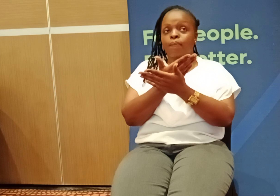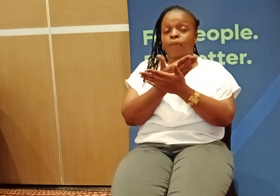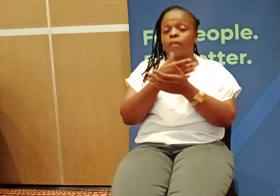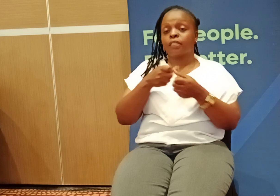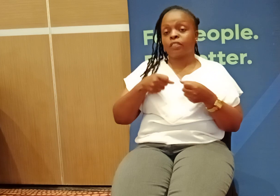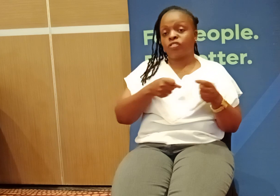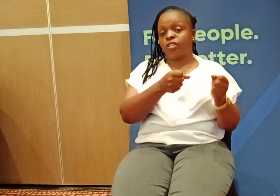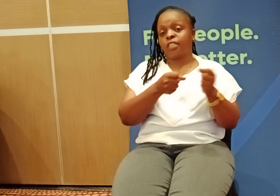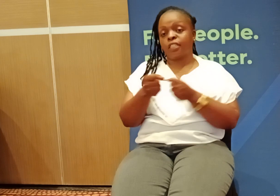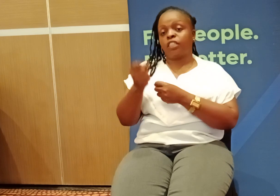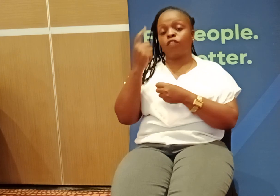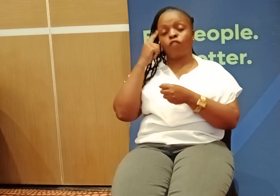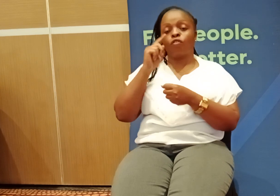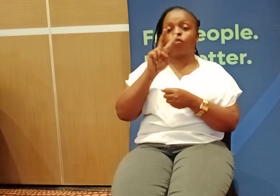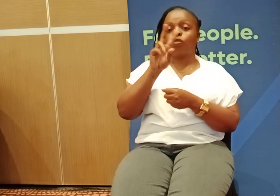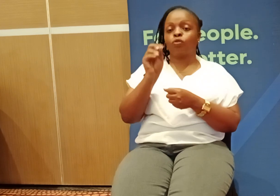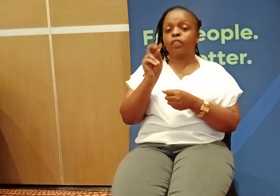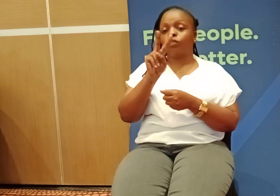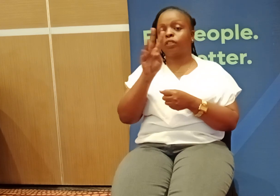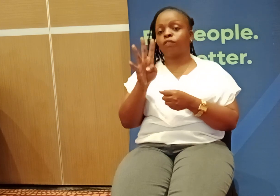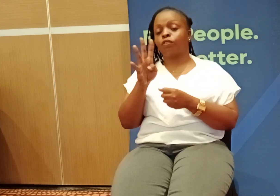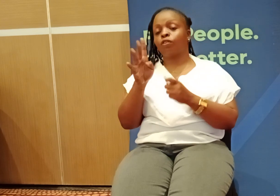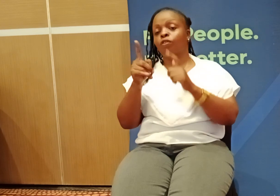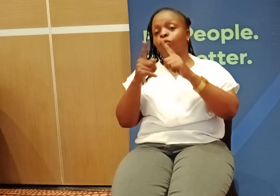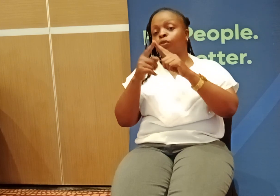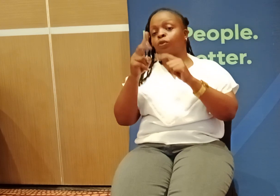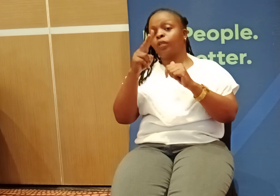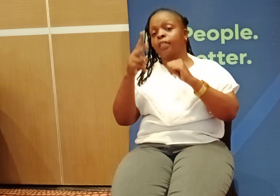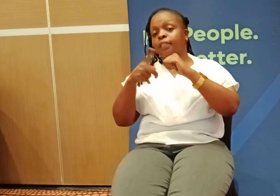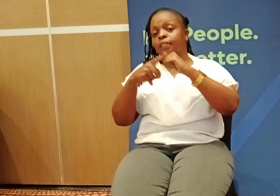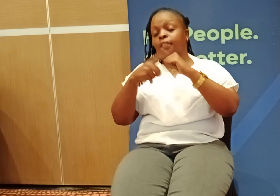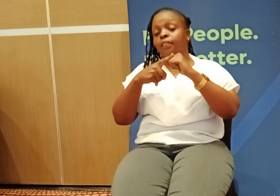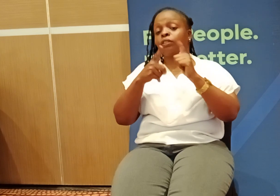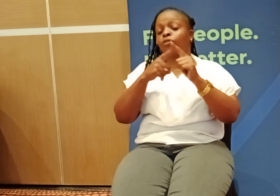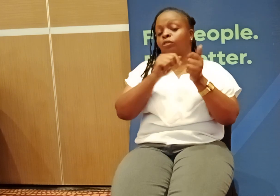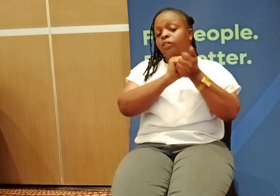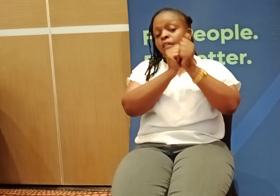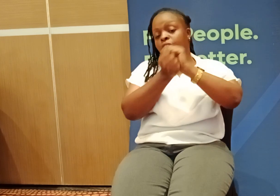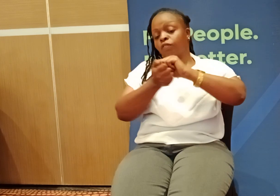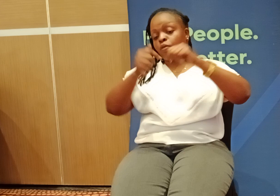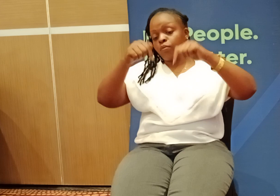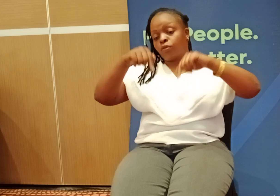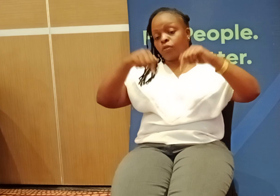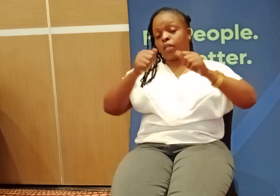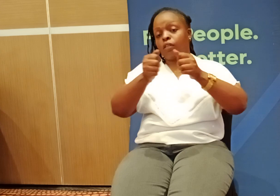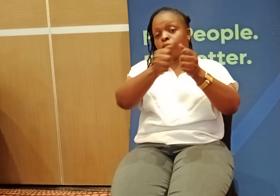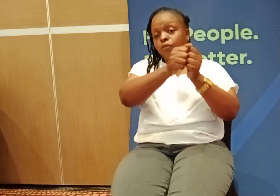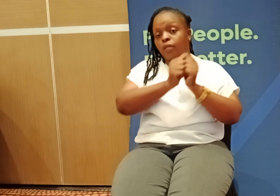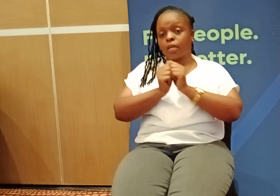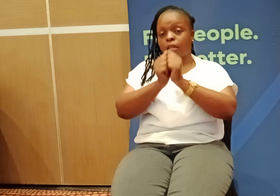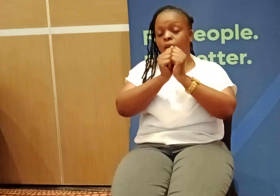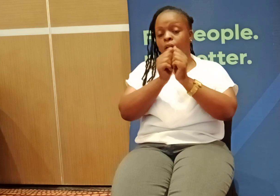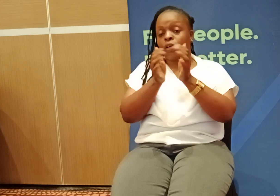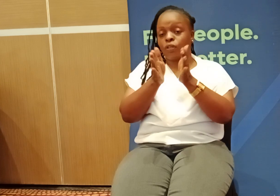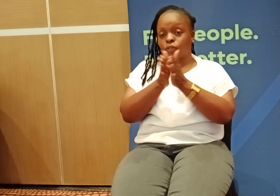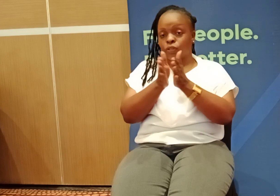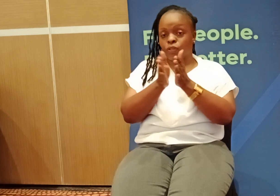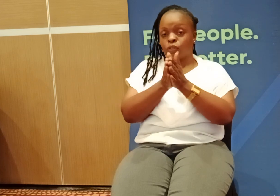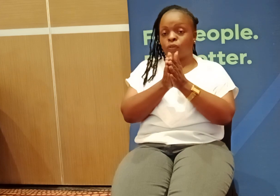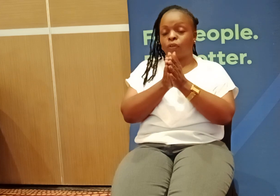strategy for 2024-2026. We've dubbed it Transforming Today Together. Total overall